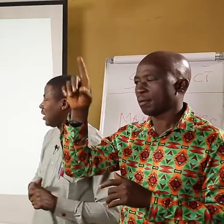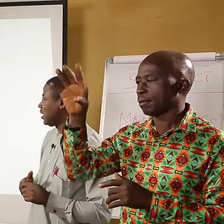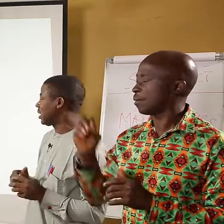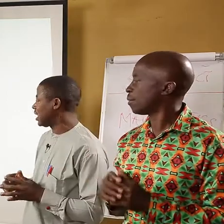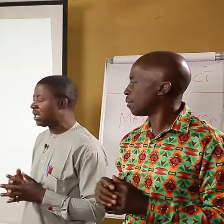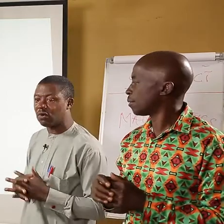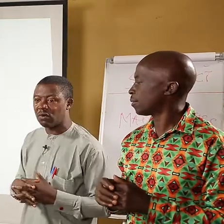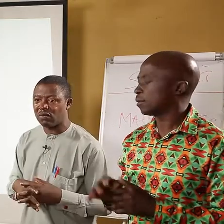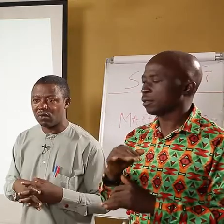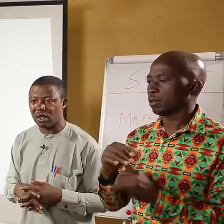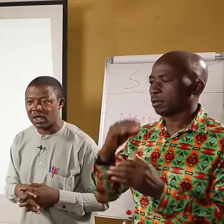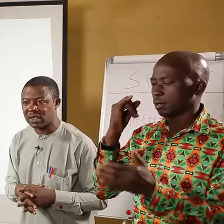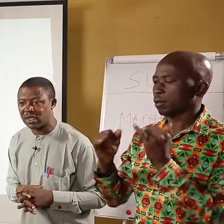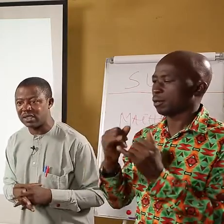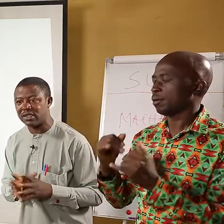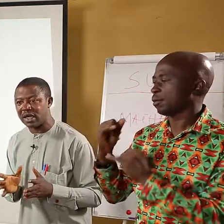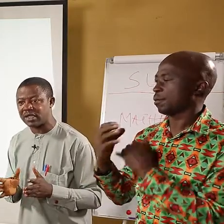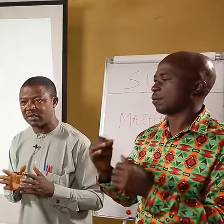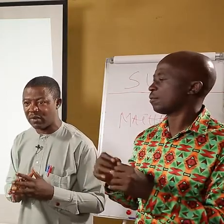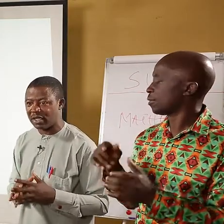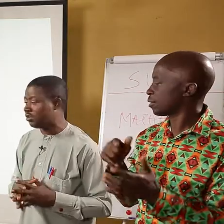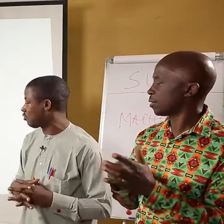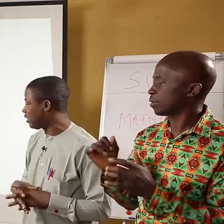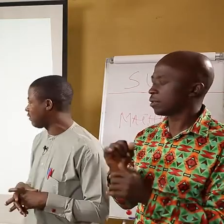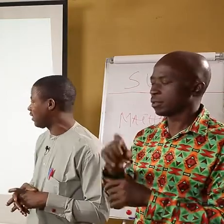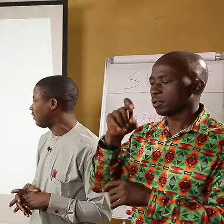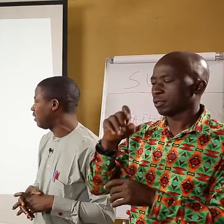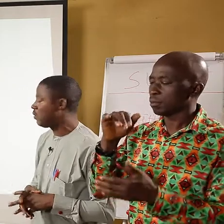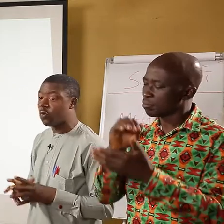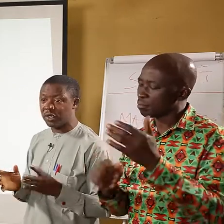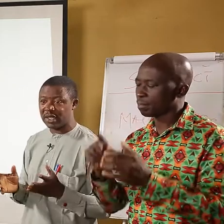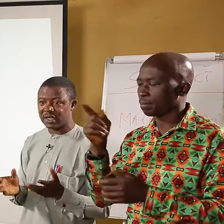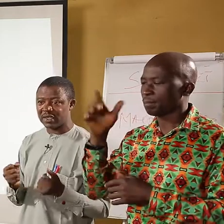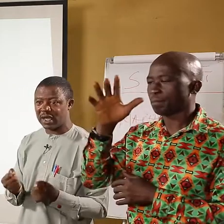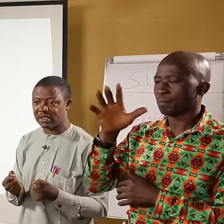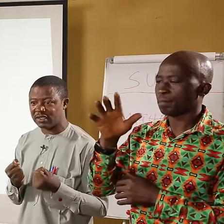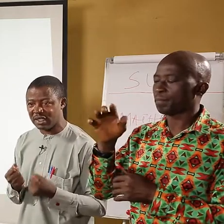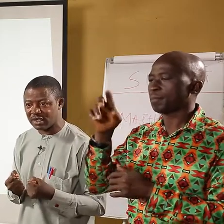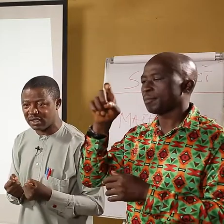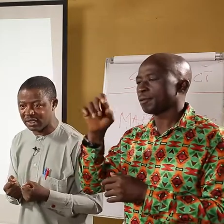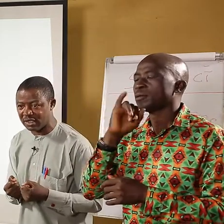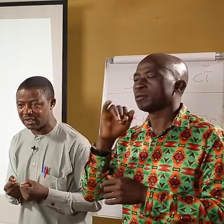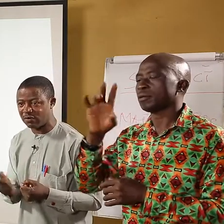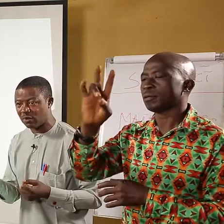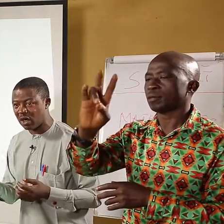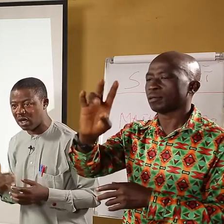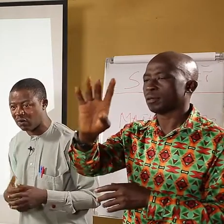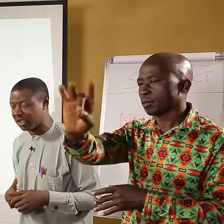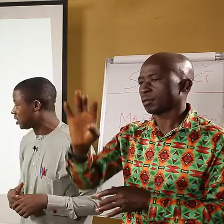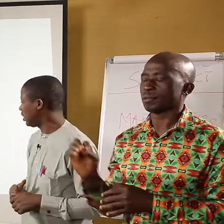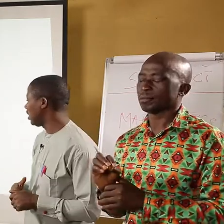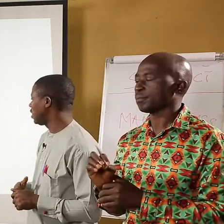degrees. The last angle of the quadrilateral is x minus 25. Who is x? X is 80 degrees from